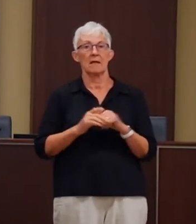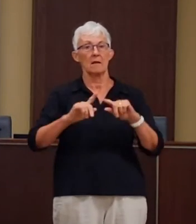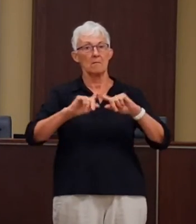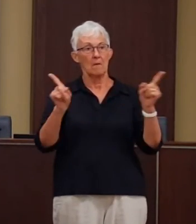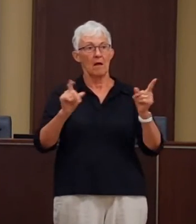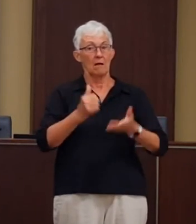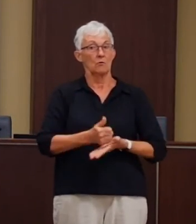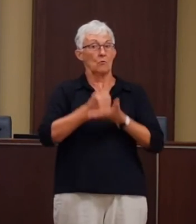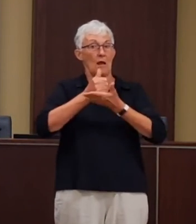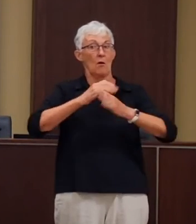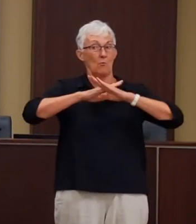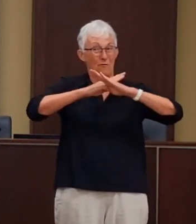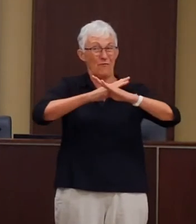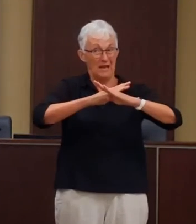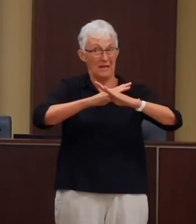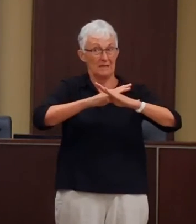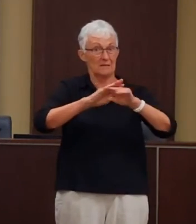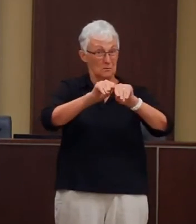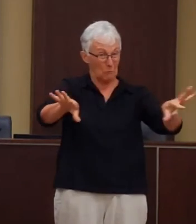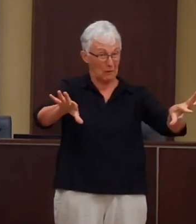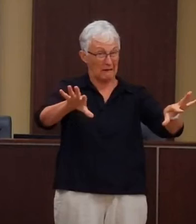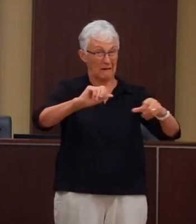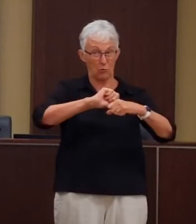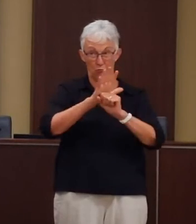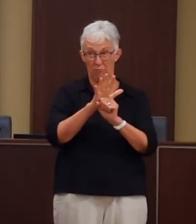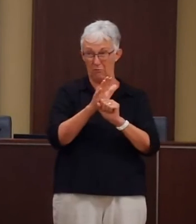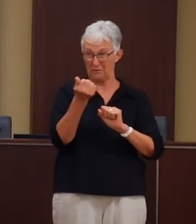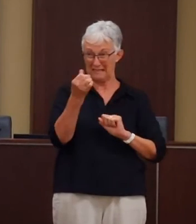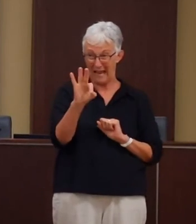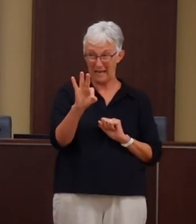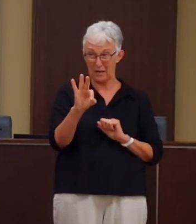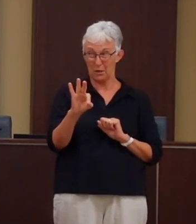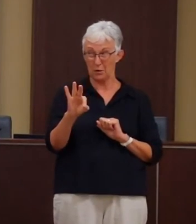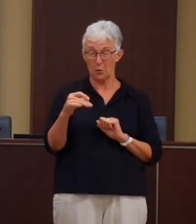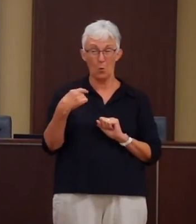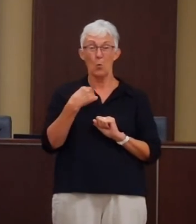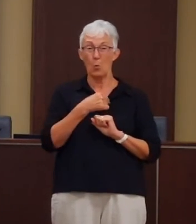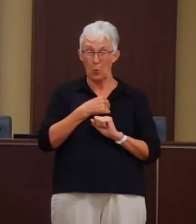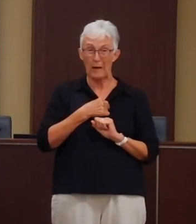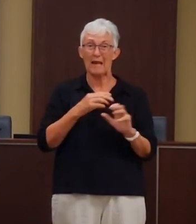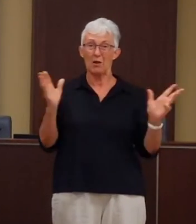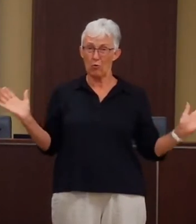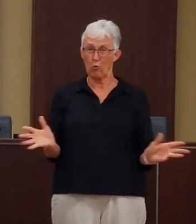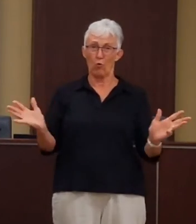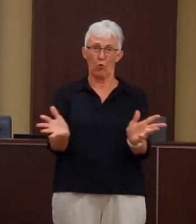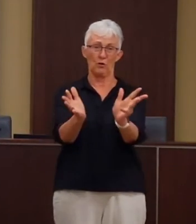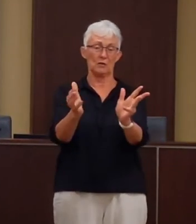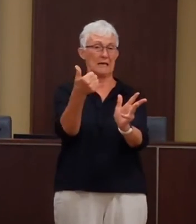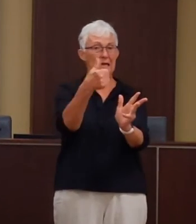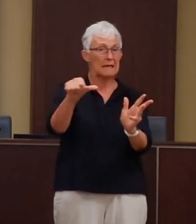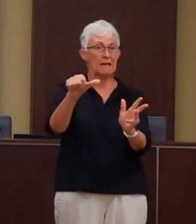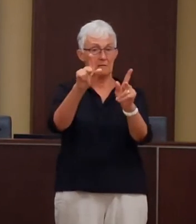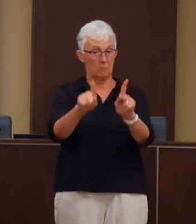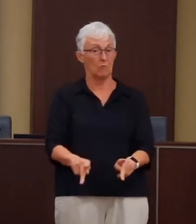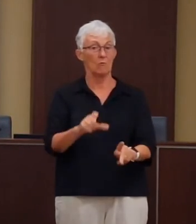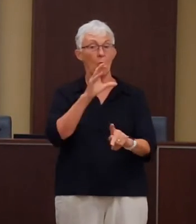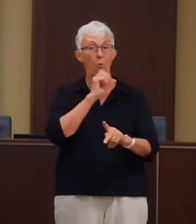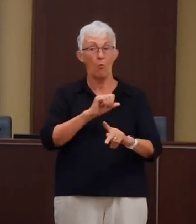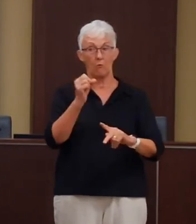of COVID-19, we strongly encourage, and I personally encourage, anyone over the age of 12 to get the